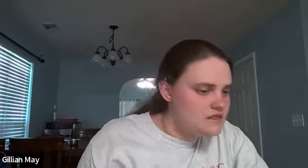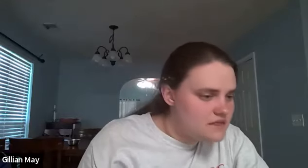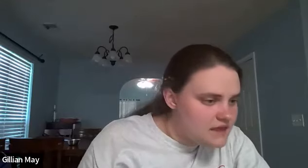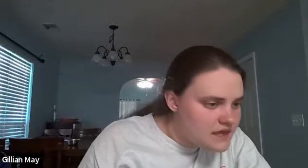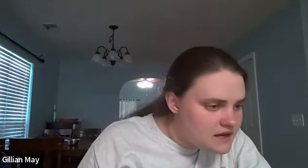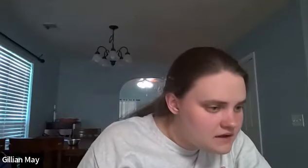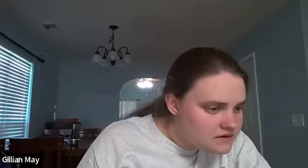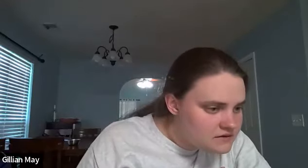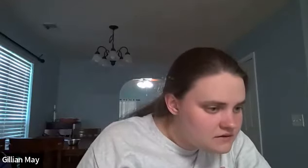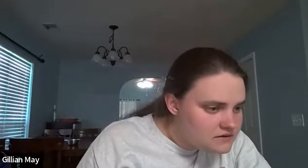Then